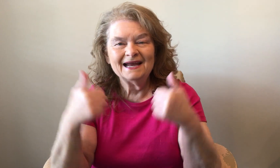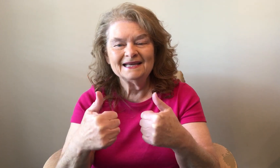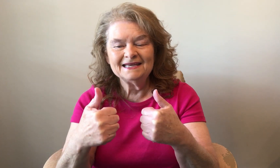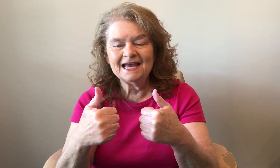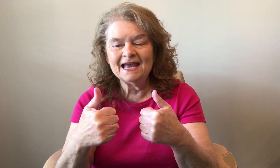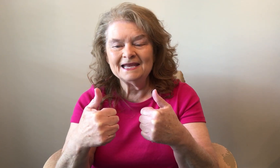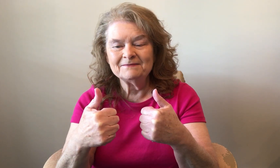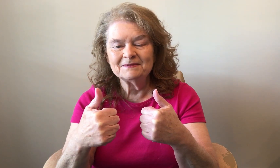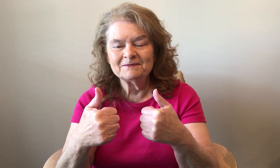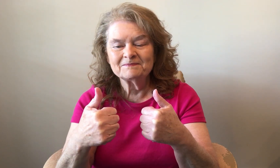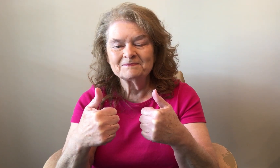Game.